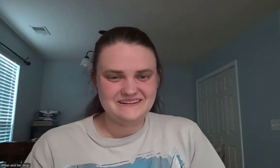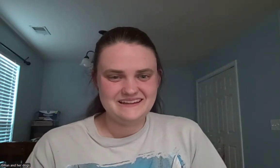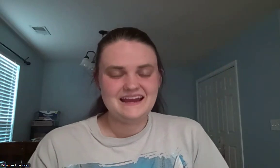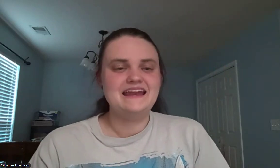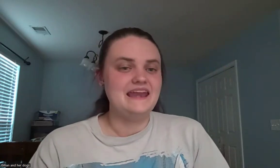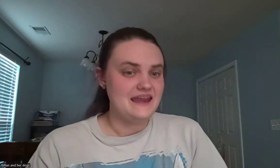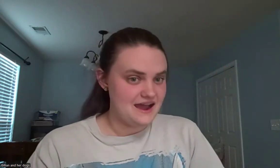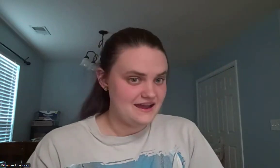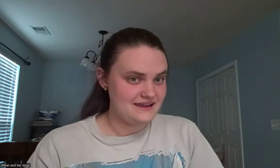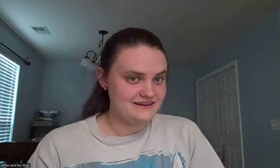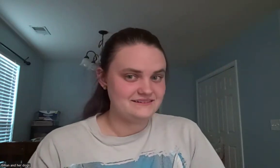Good. 9